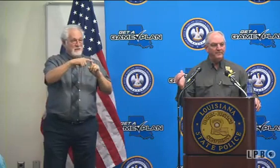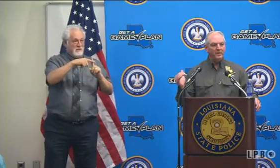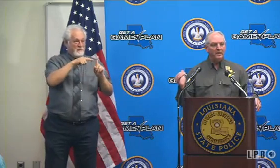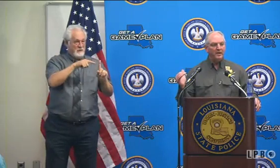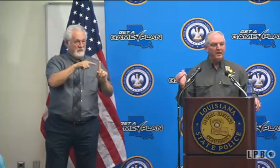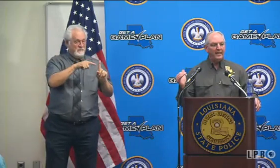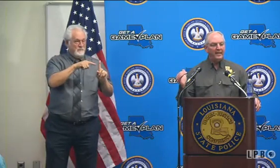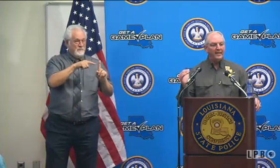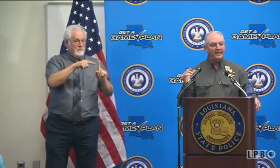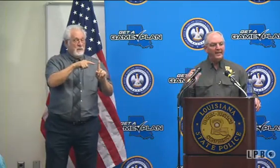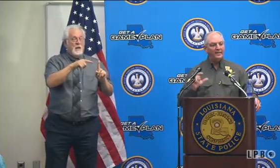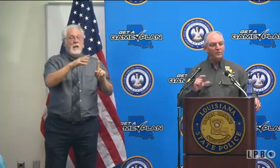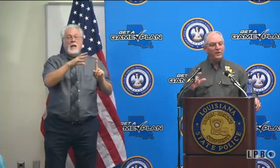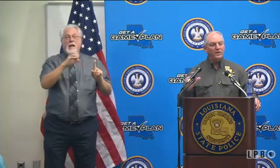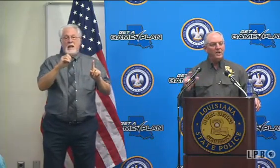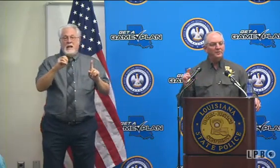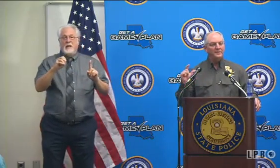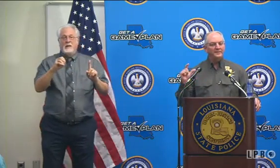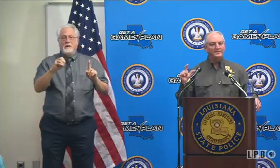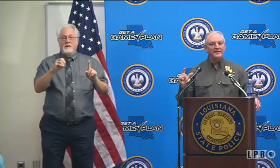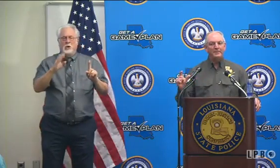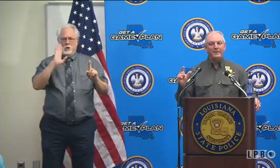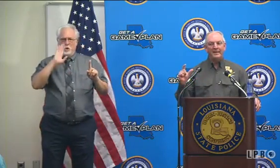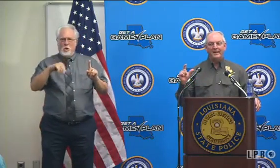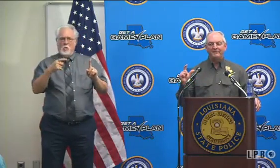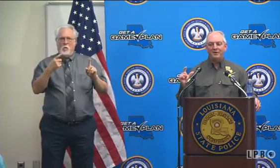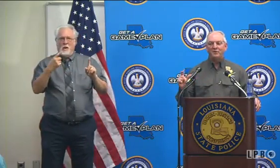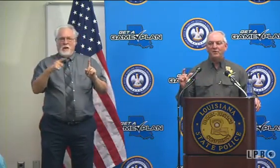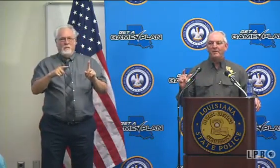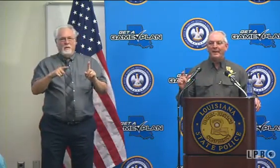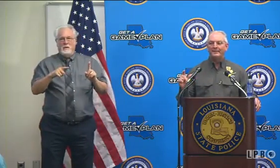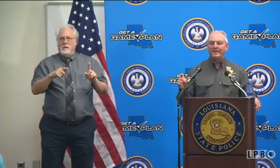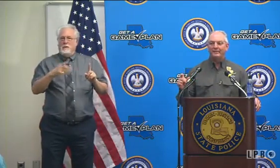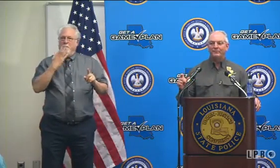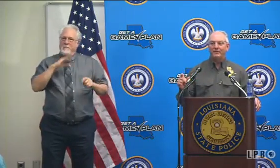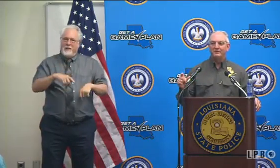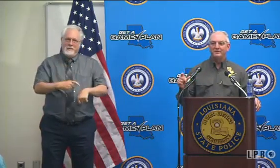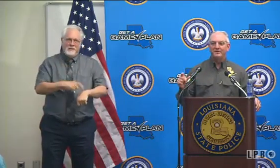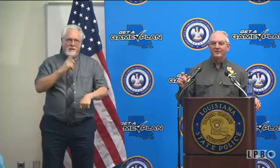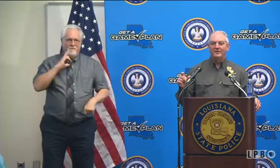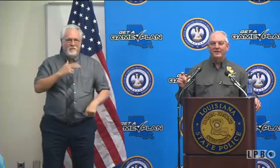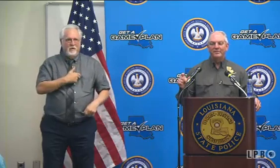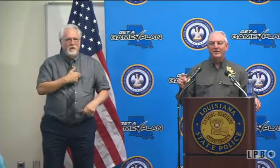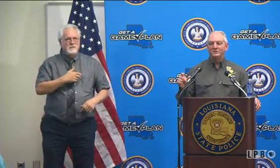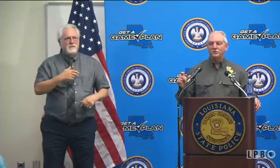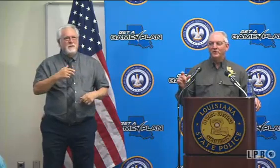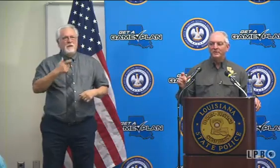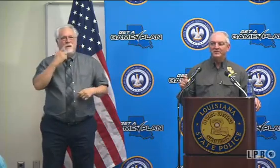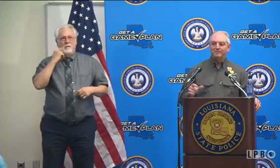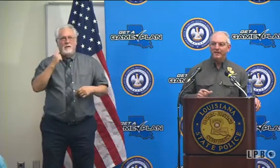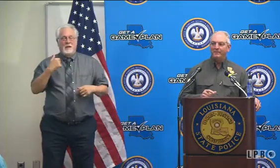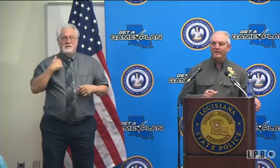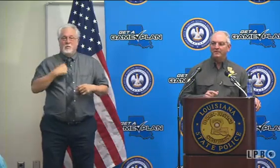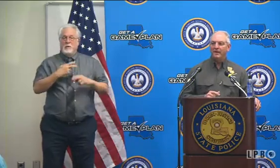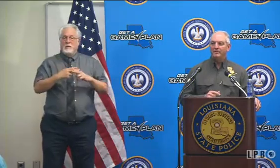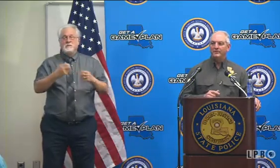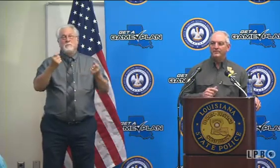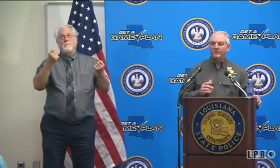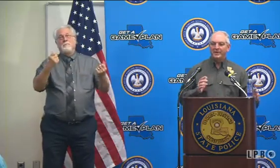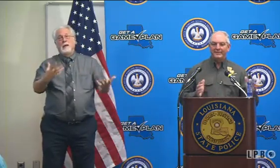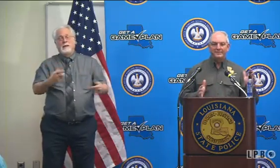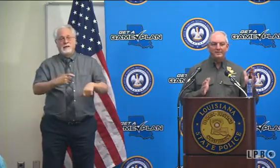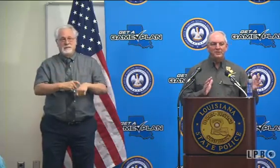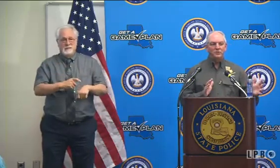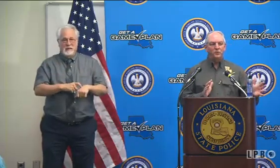positivity. And we know that this is happening at a very, very bad time for us because, as we've mentioned many, many